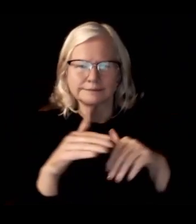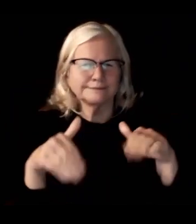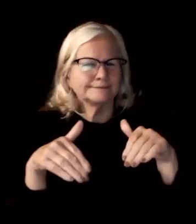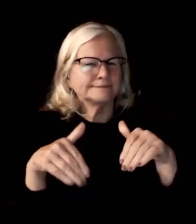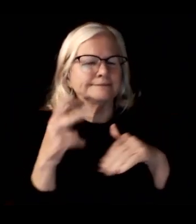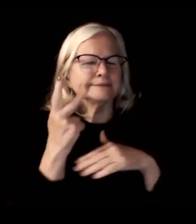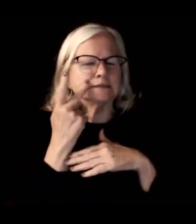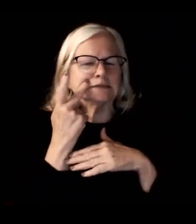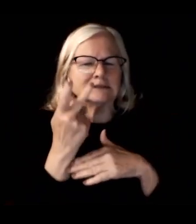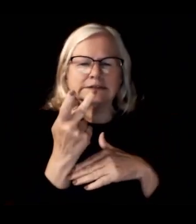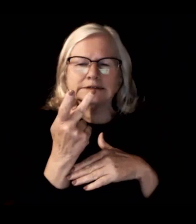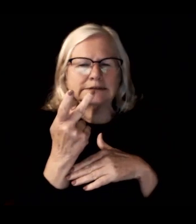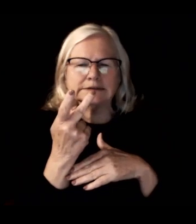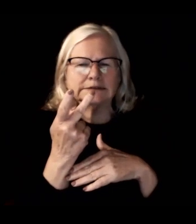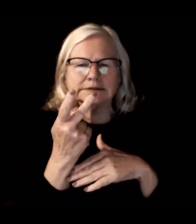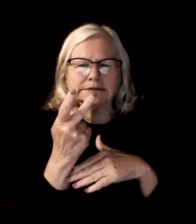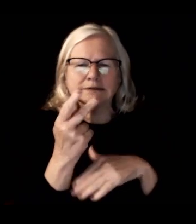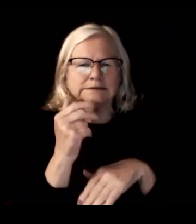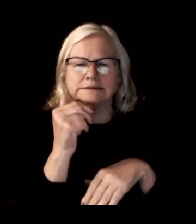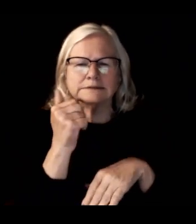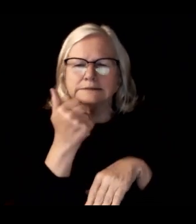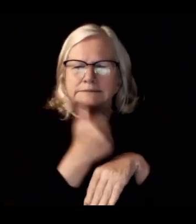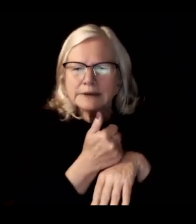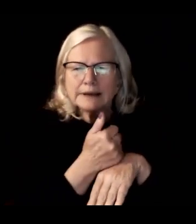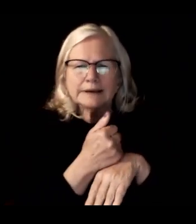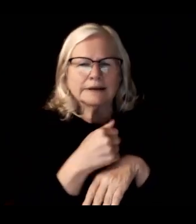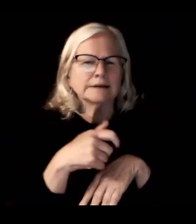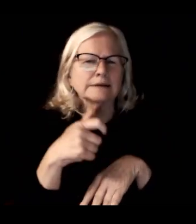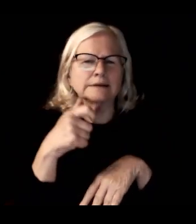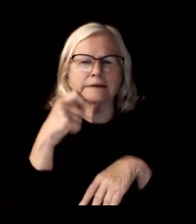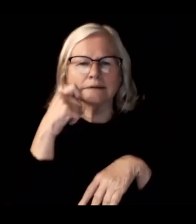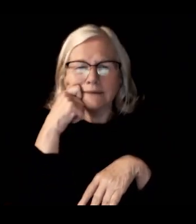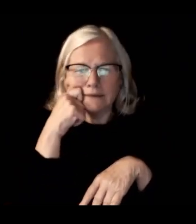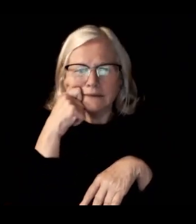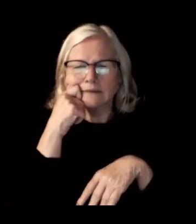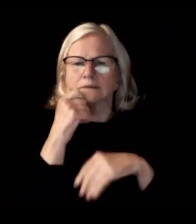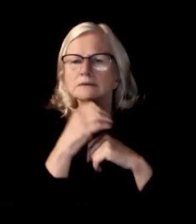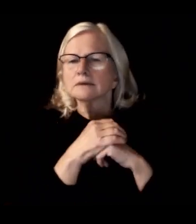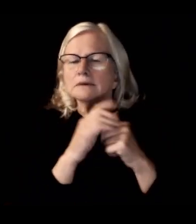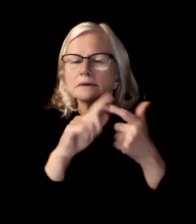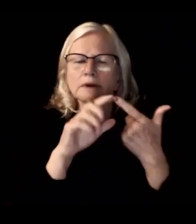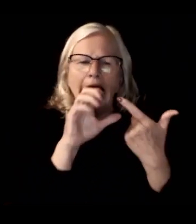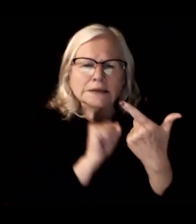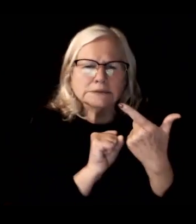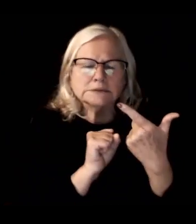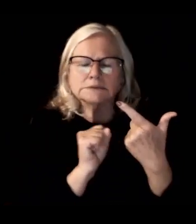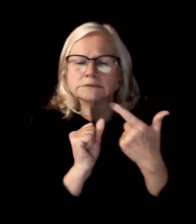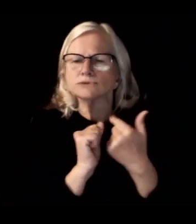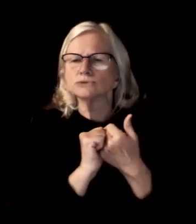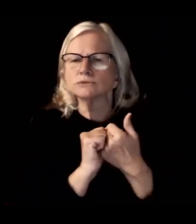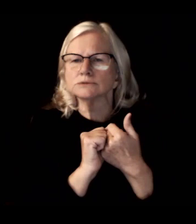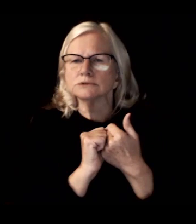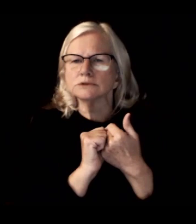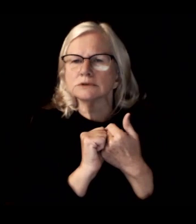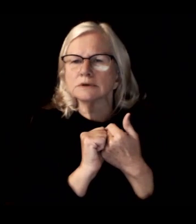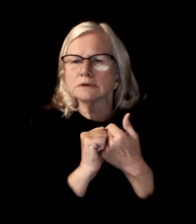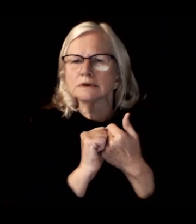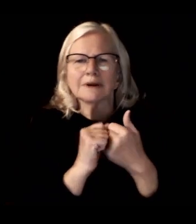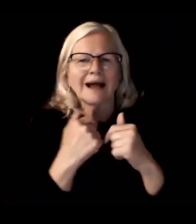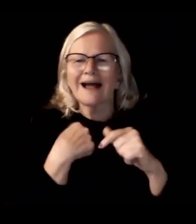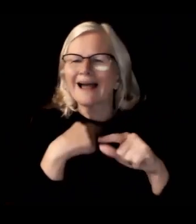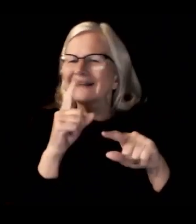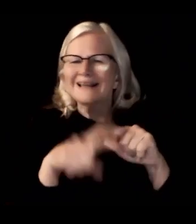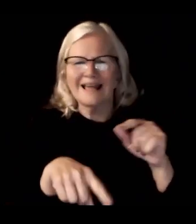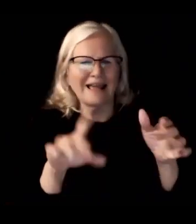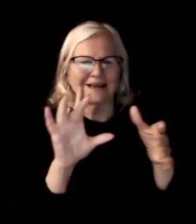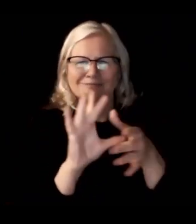racial, ethnic, and age groups. And so I can't comment on how similar or different